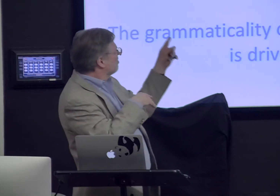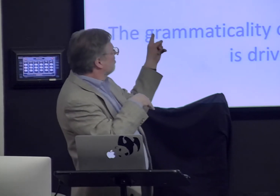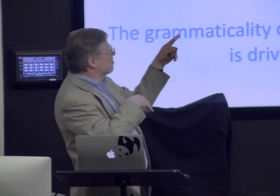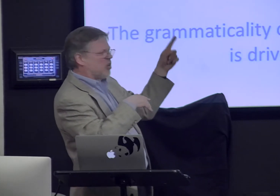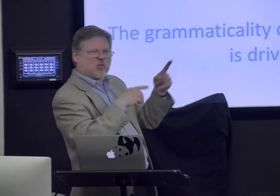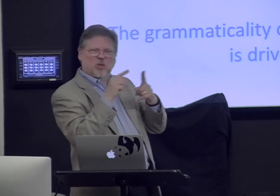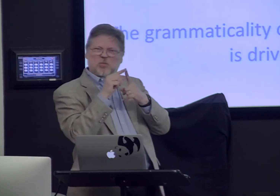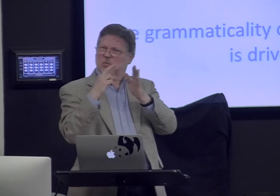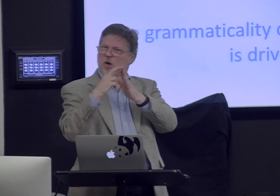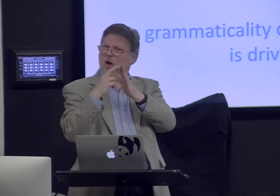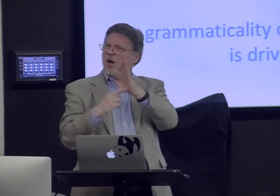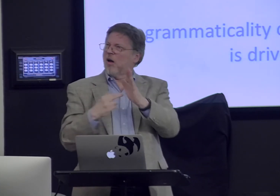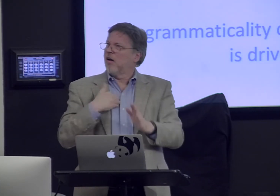and understanding input.